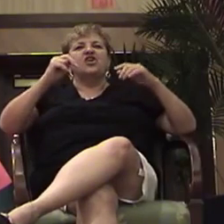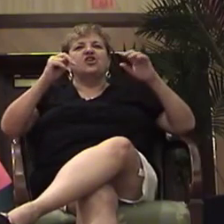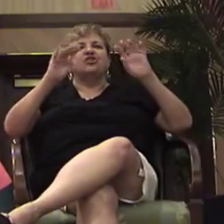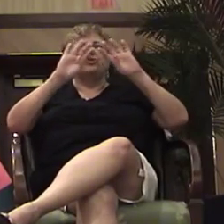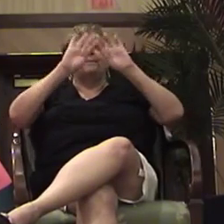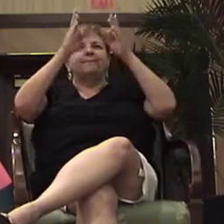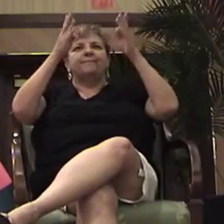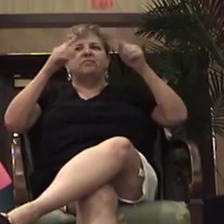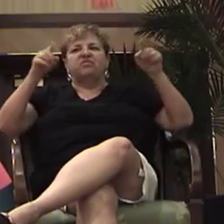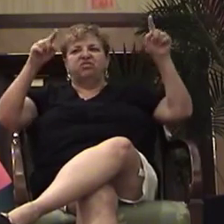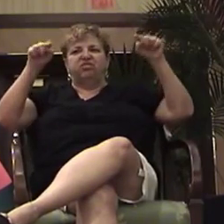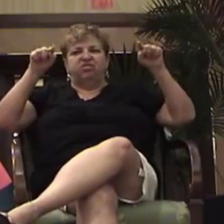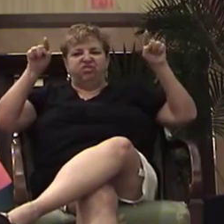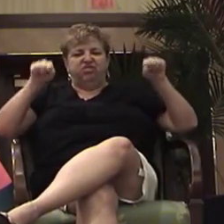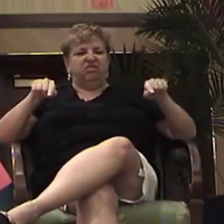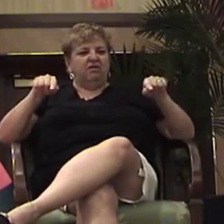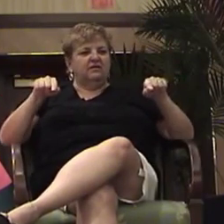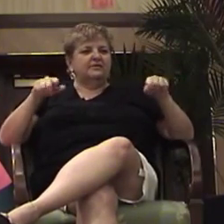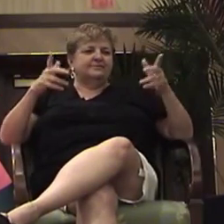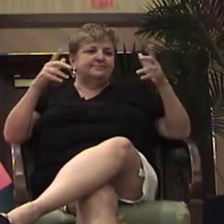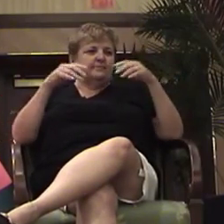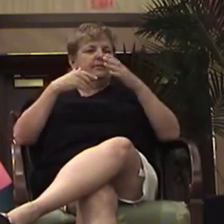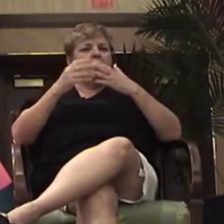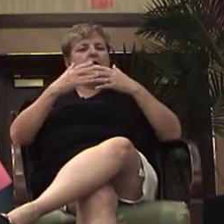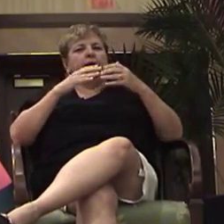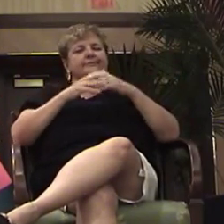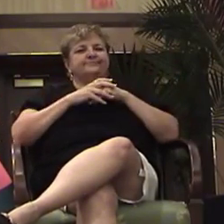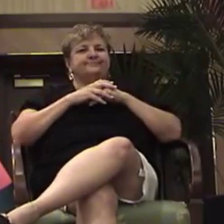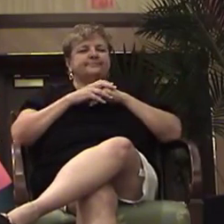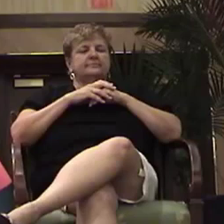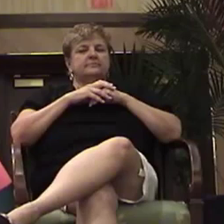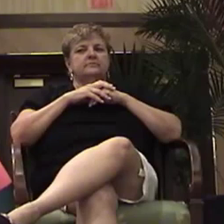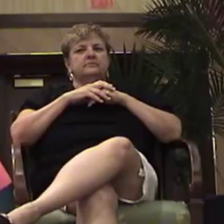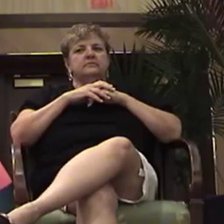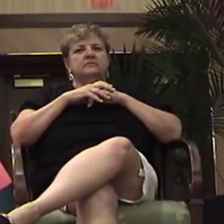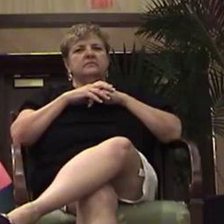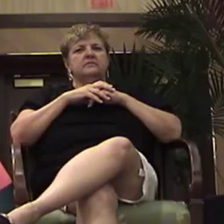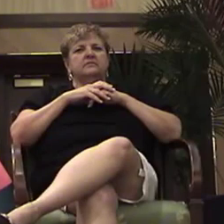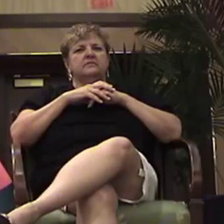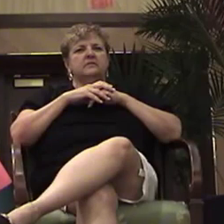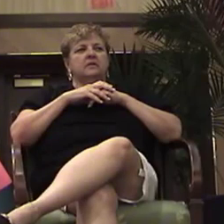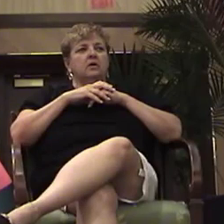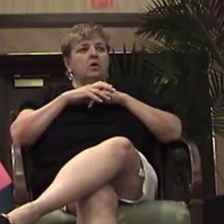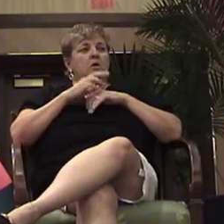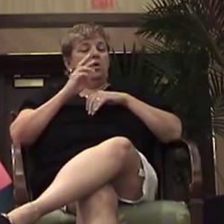bottom. Well, I thought, my darn, I'll just have a good time.